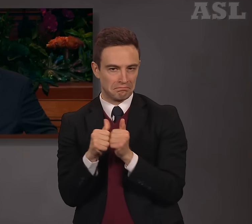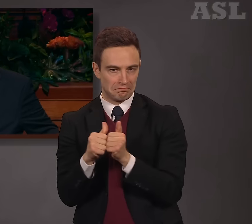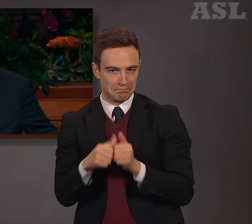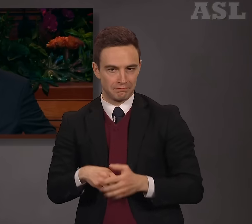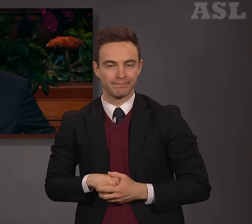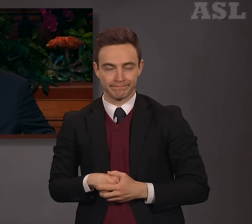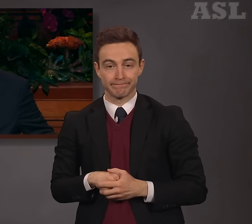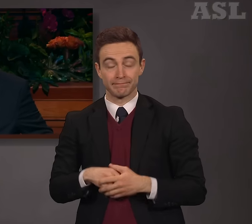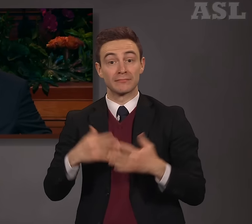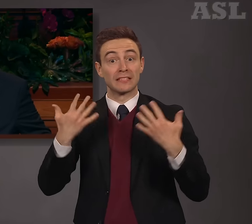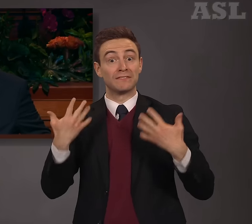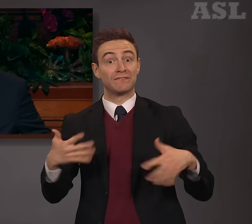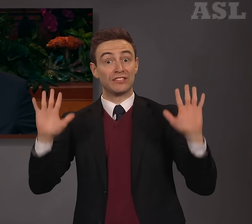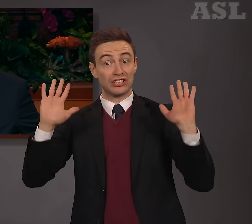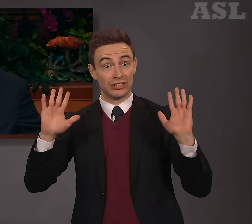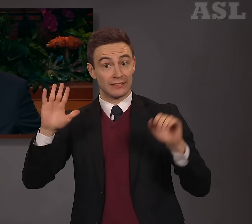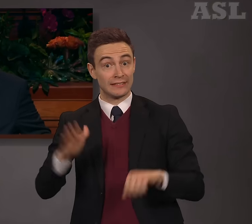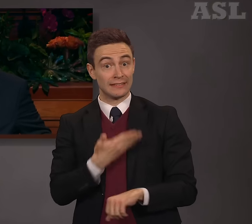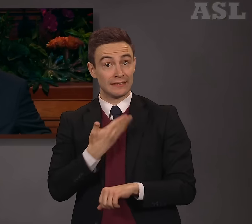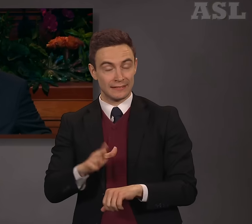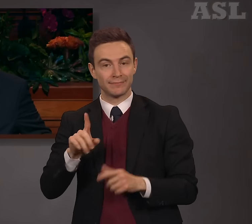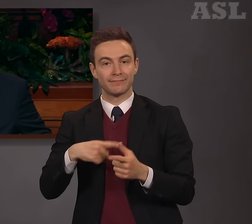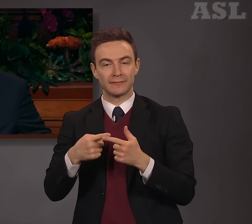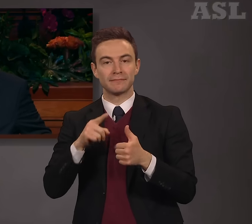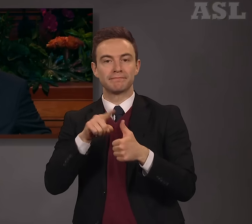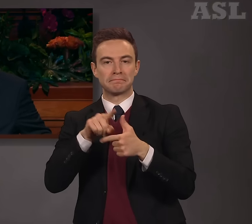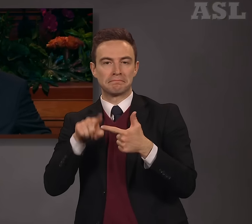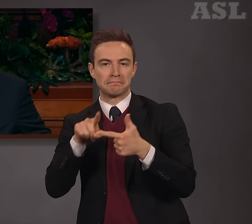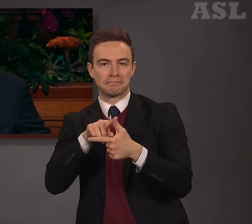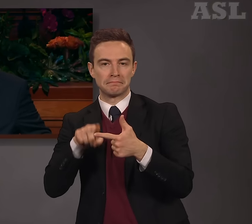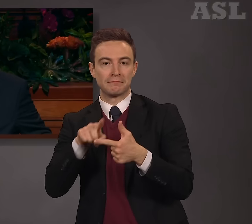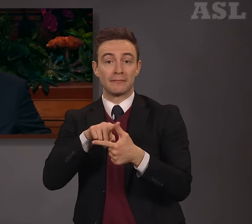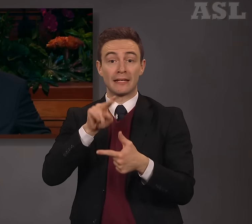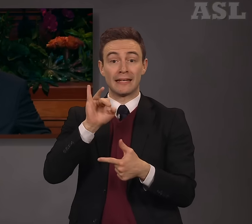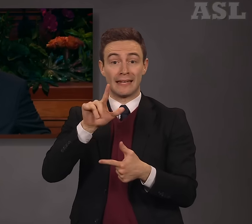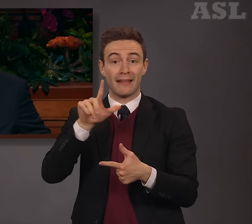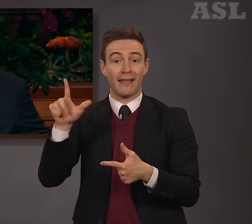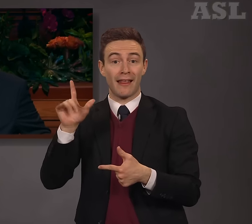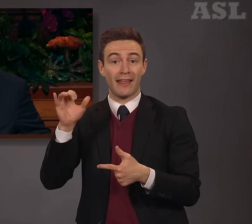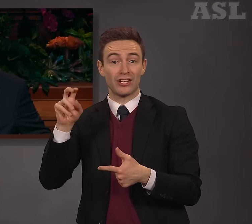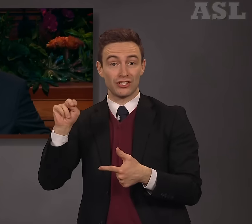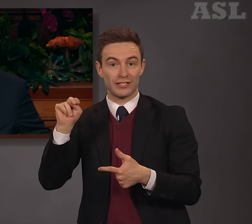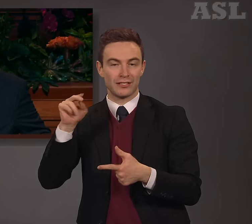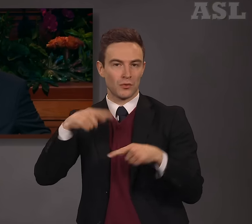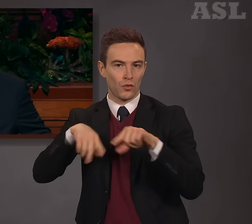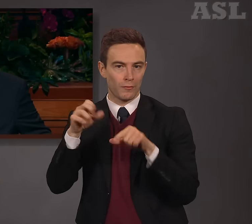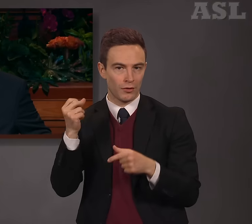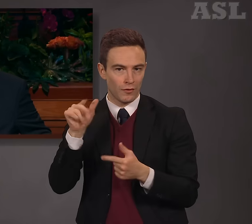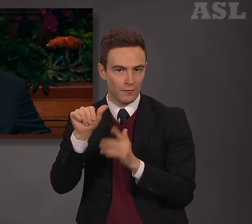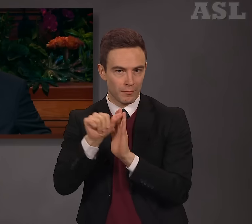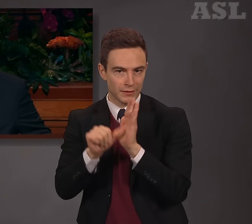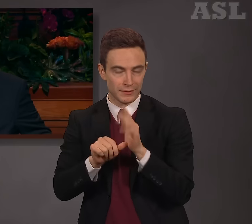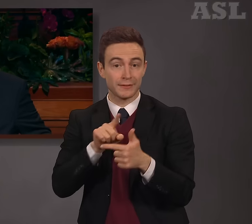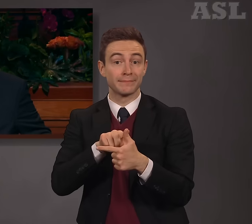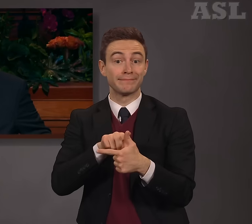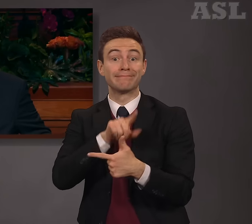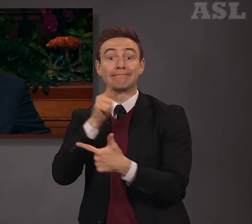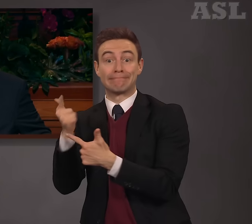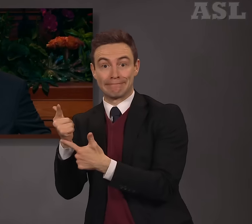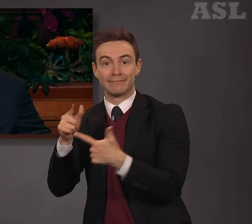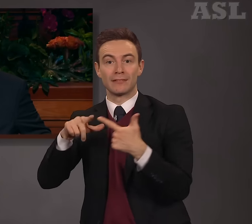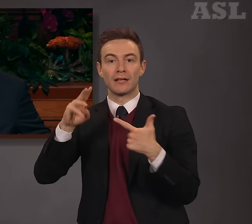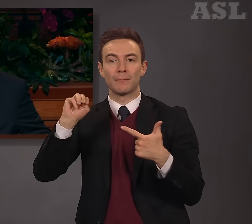After the singing, we will hear from Elder Neil L. Andersen of the Quorum of the Twelve Apostles. He will be followed by President Mark